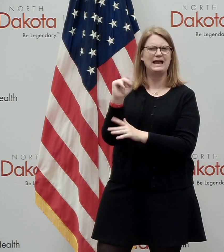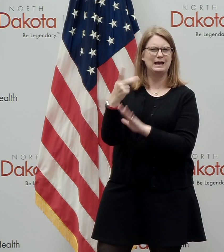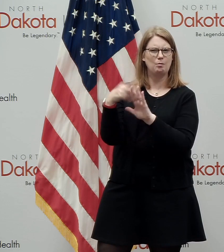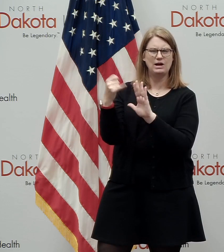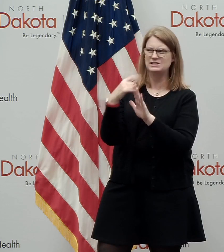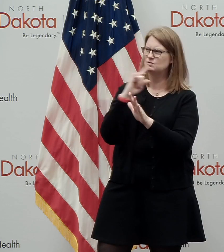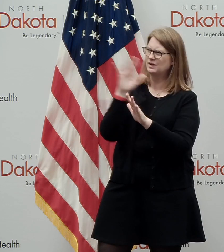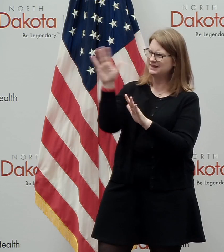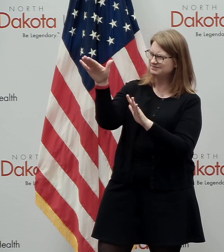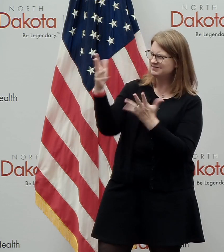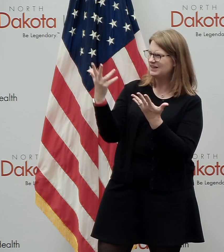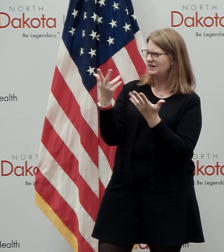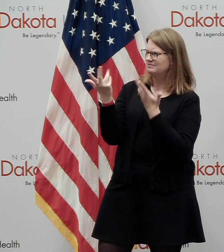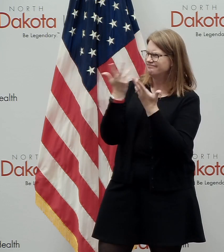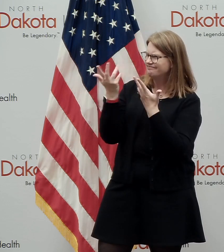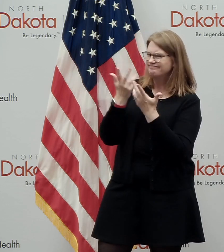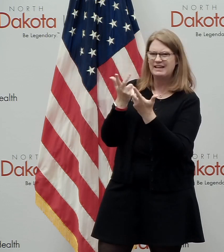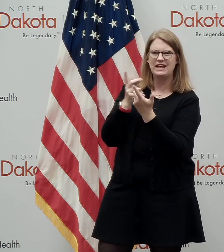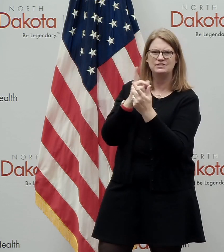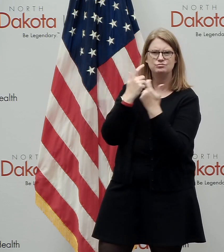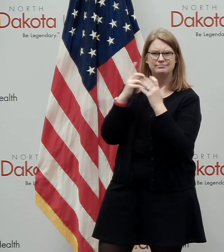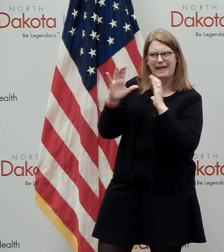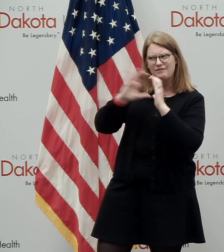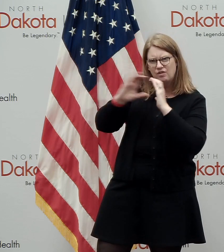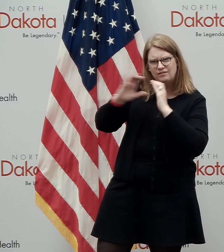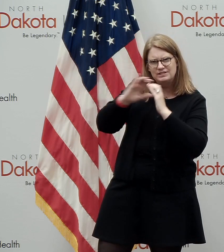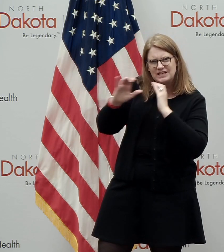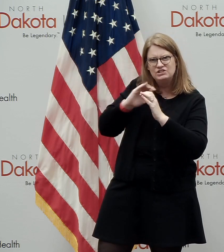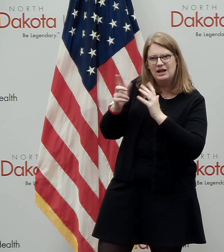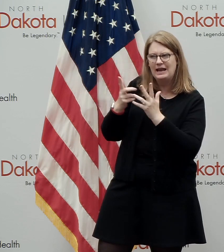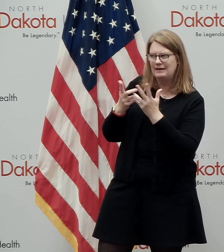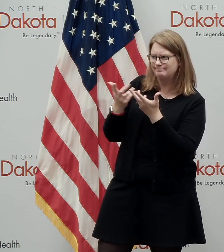incorrectly reporting data around North Dakota.